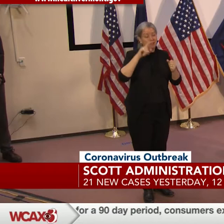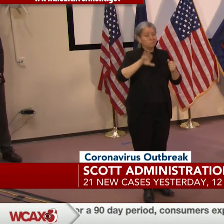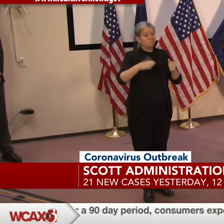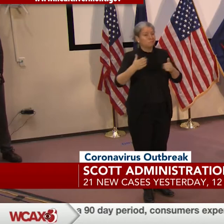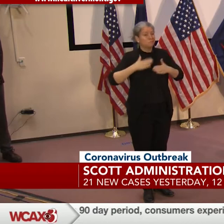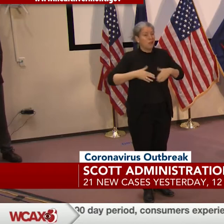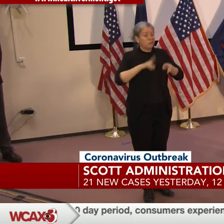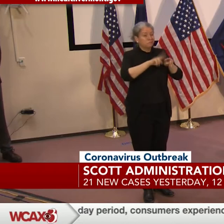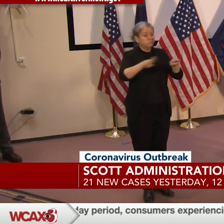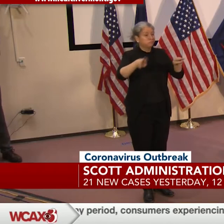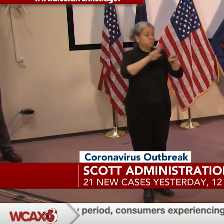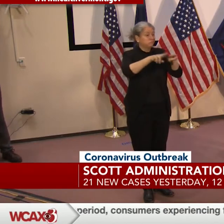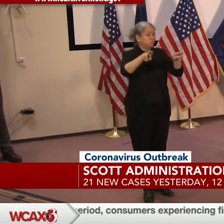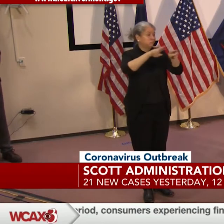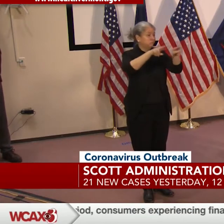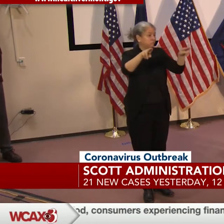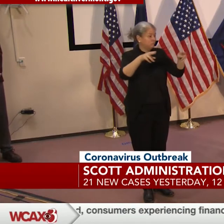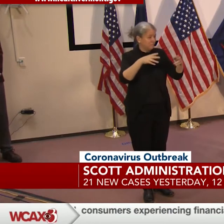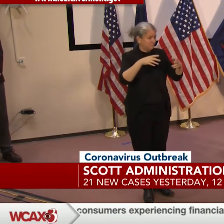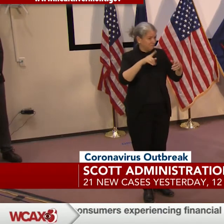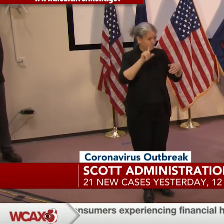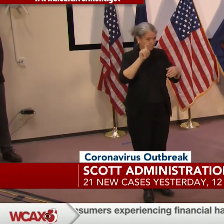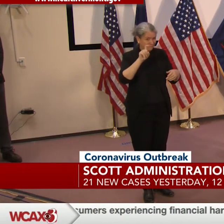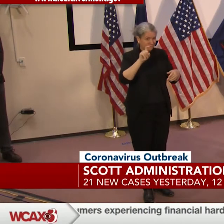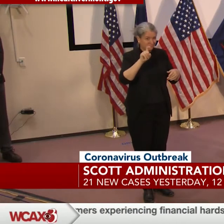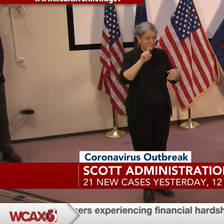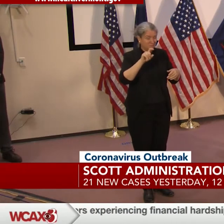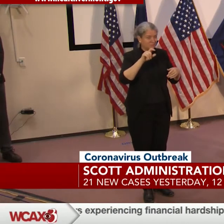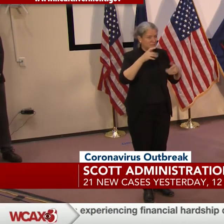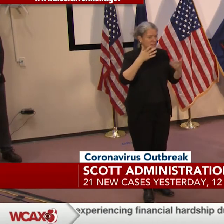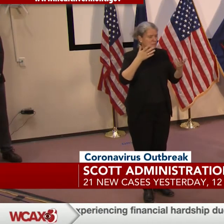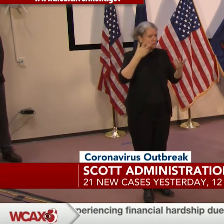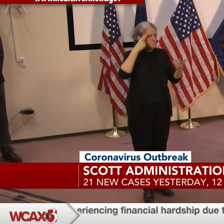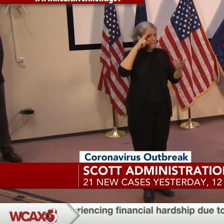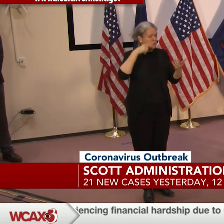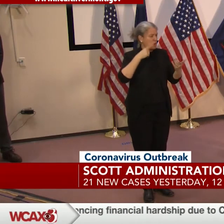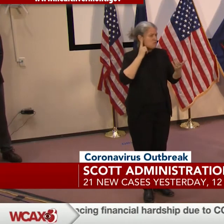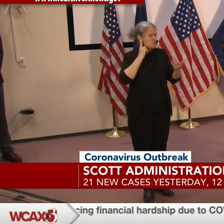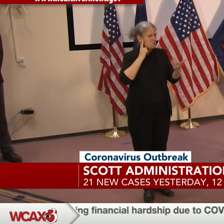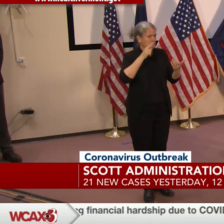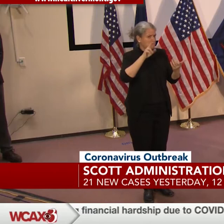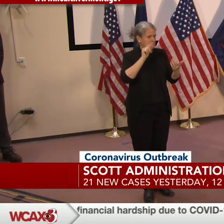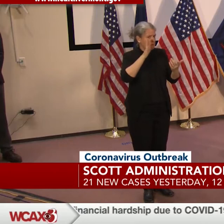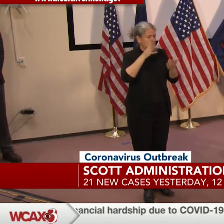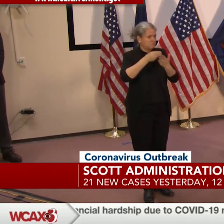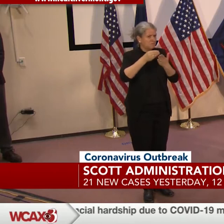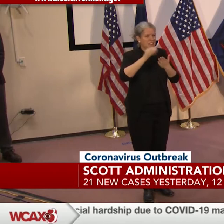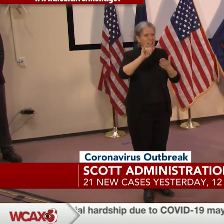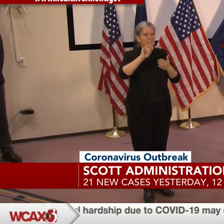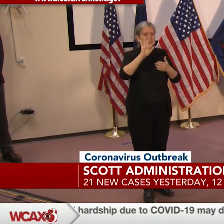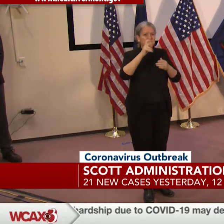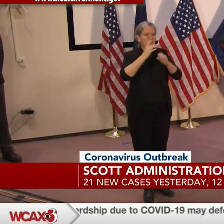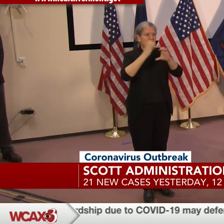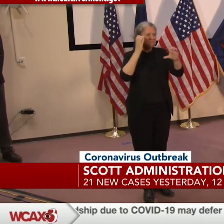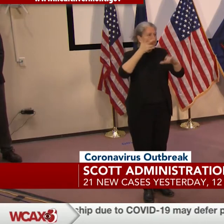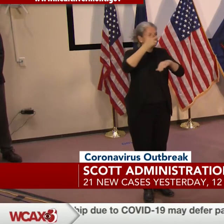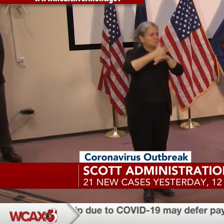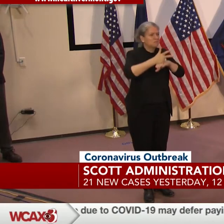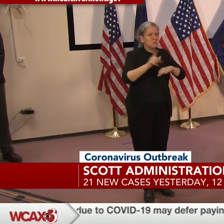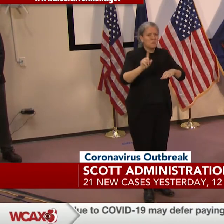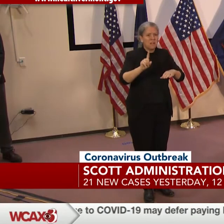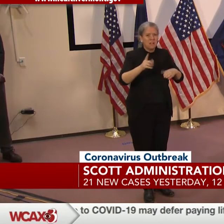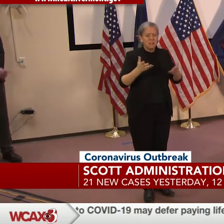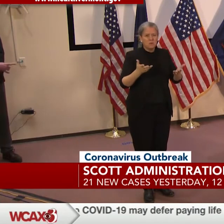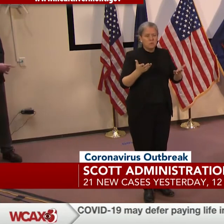COVID-19 virus. Is that what this is for, and where would those trucks be located?